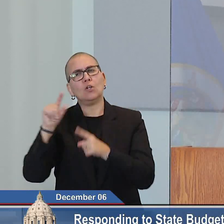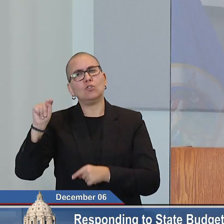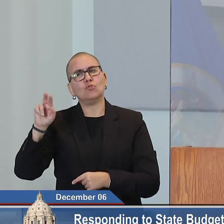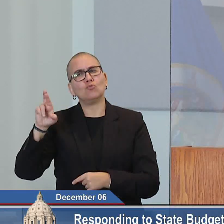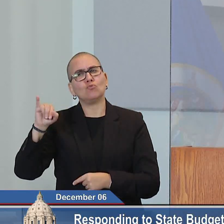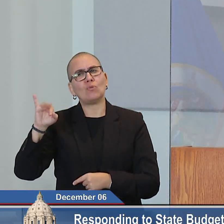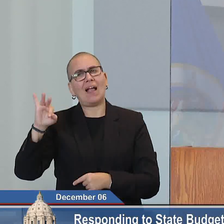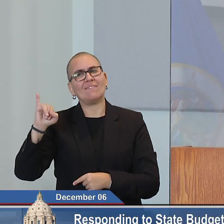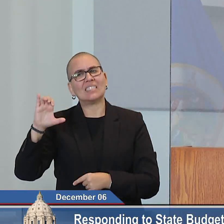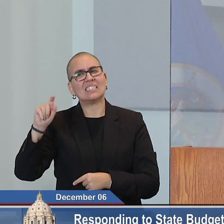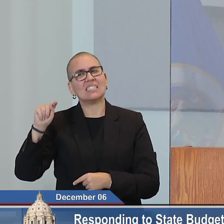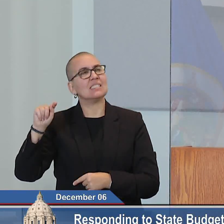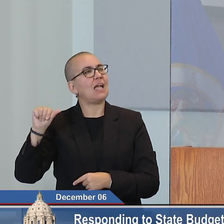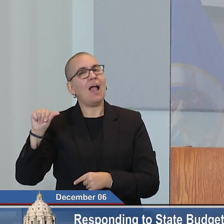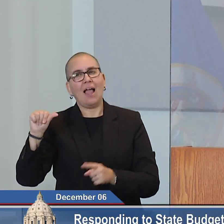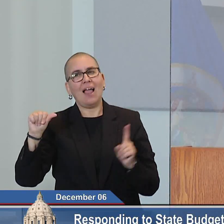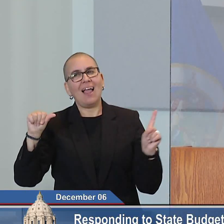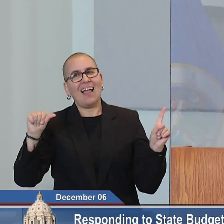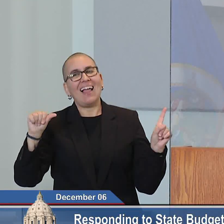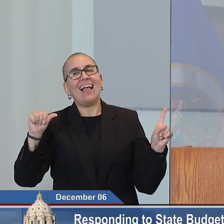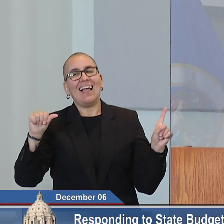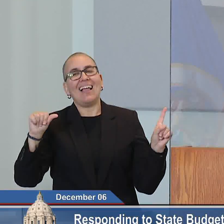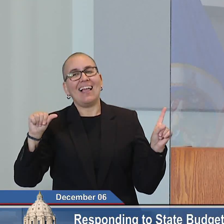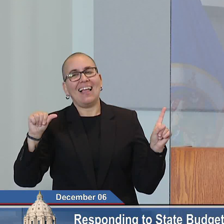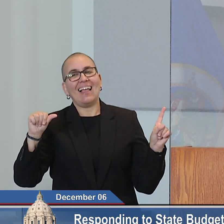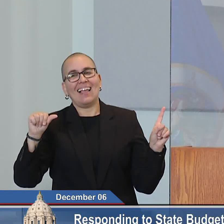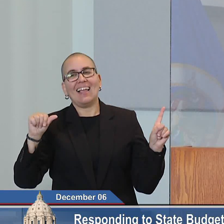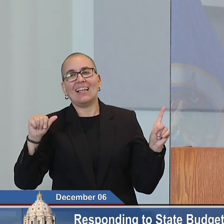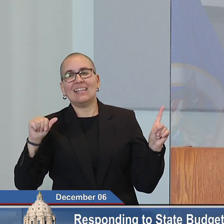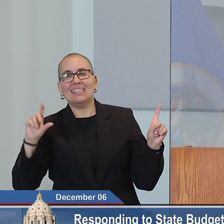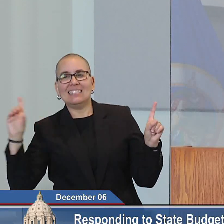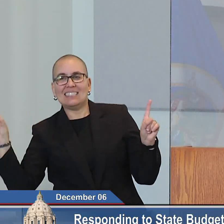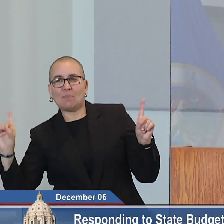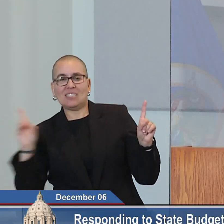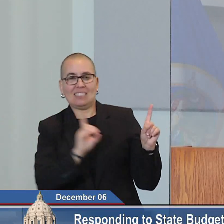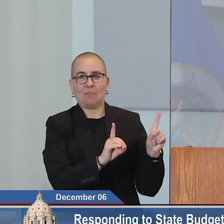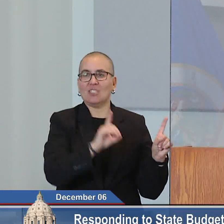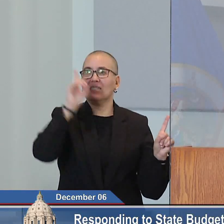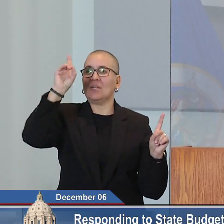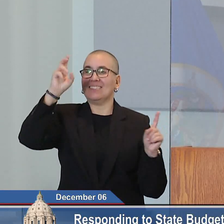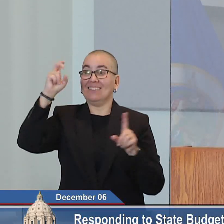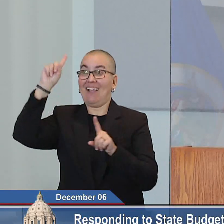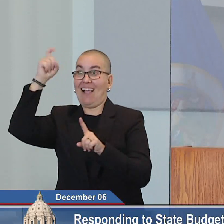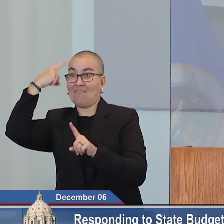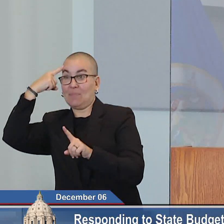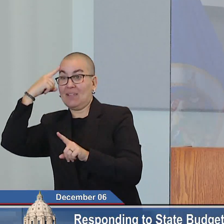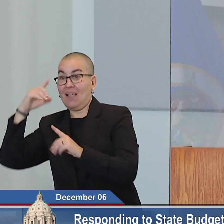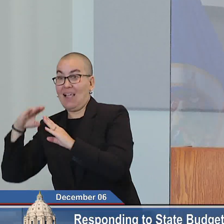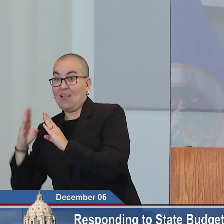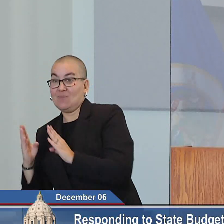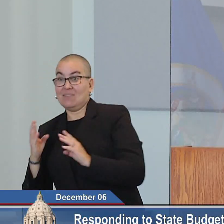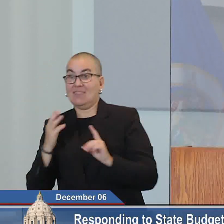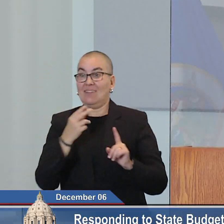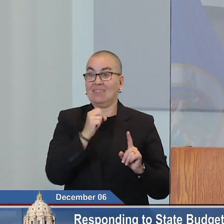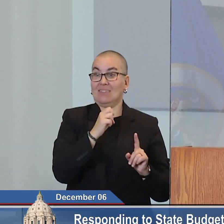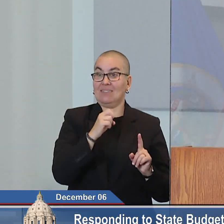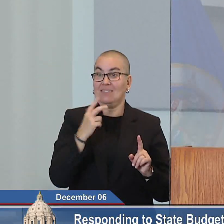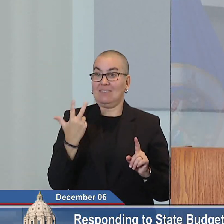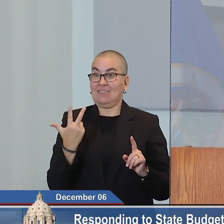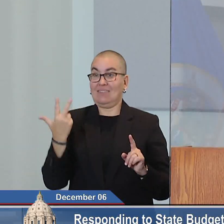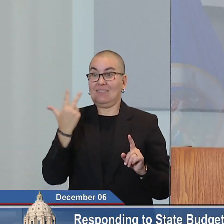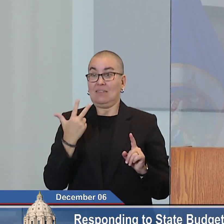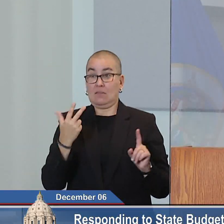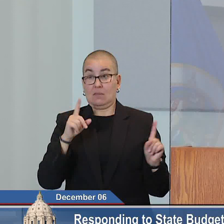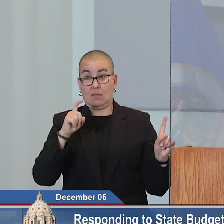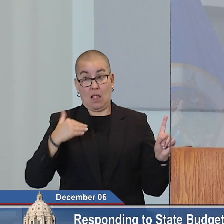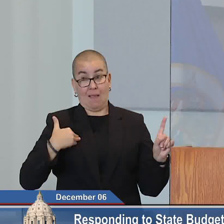today, so I know it's an important factor. Do you believe that you actually need to have a bonding bill and have the long-term capacity